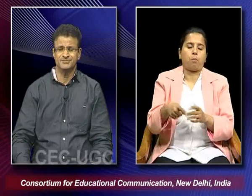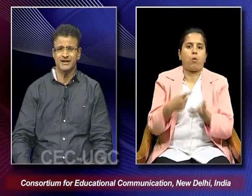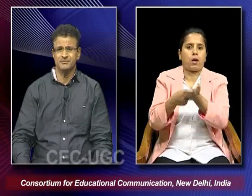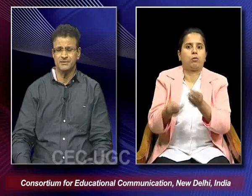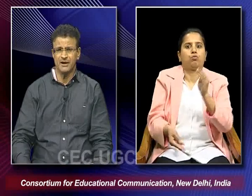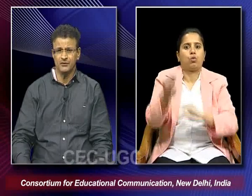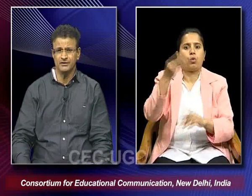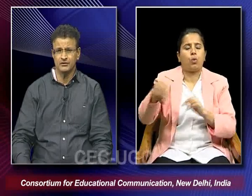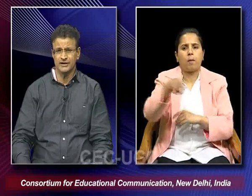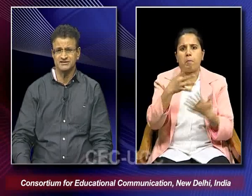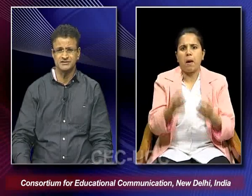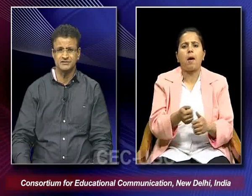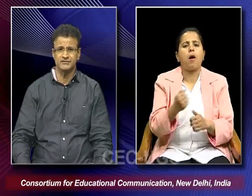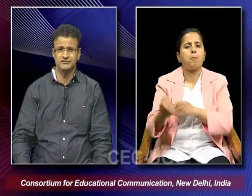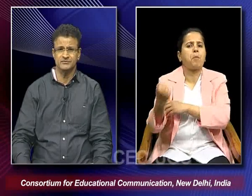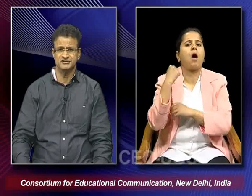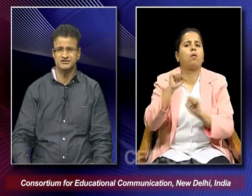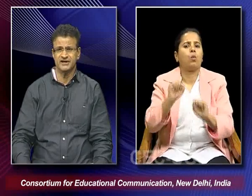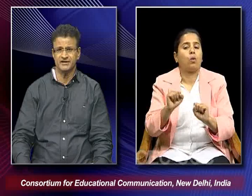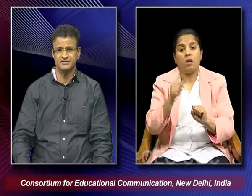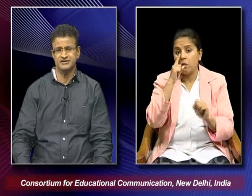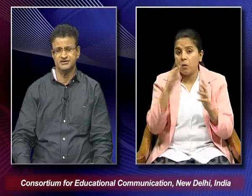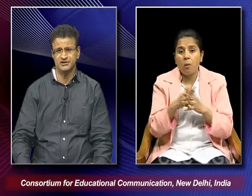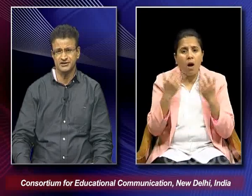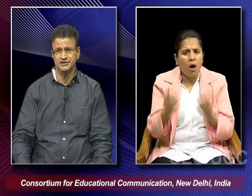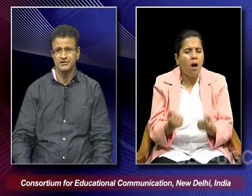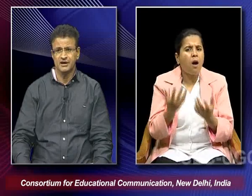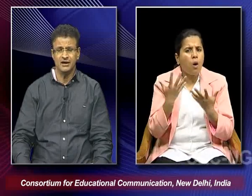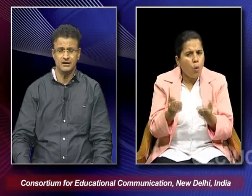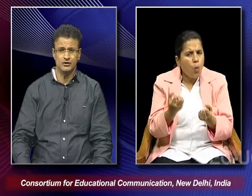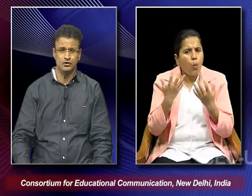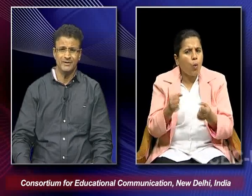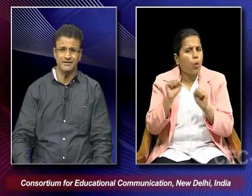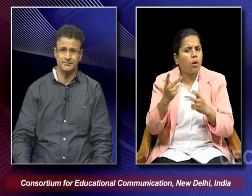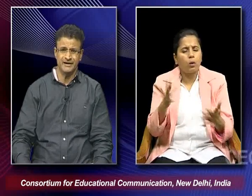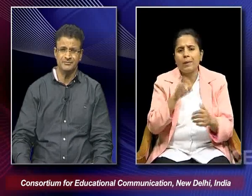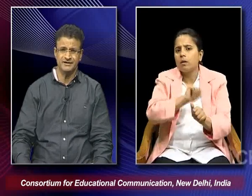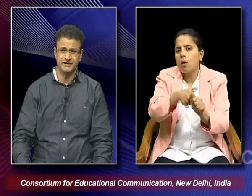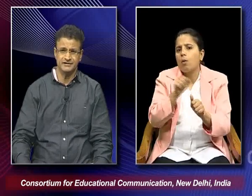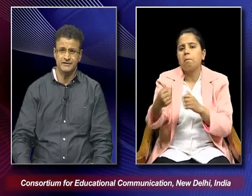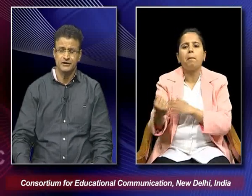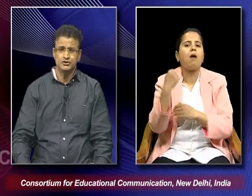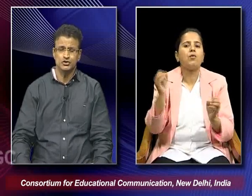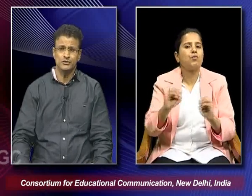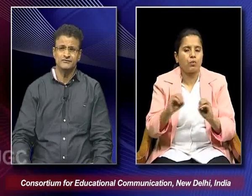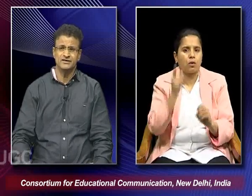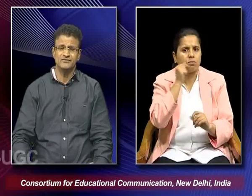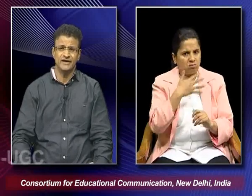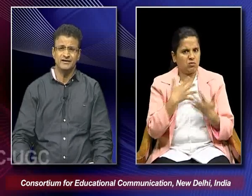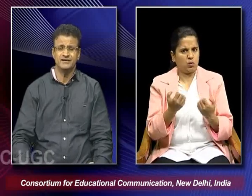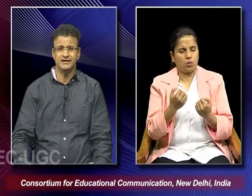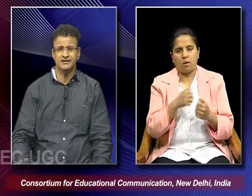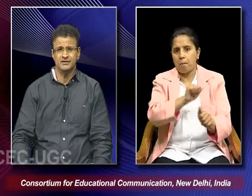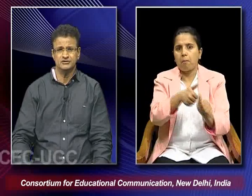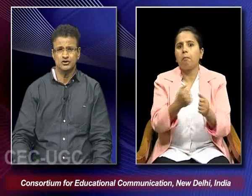is backed by power or action, where women's desire they generally are not backed by that. So we